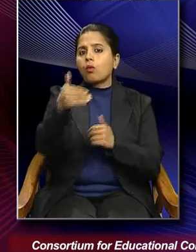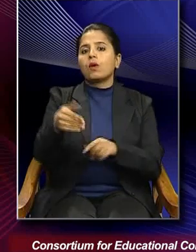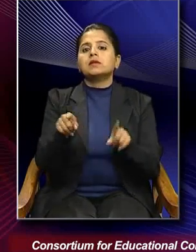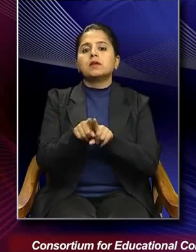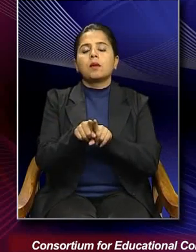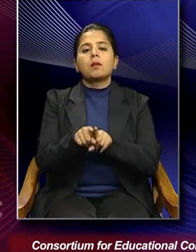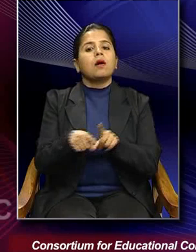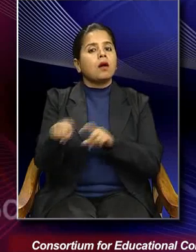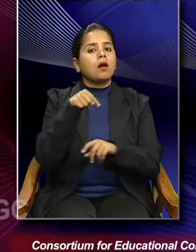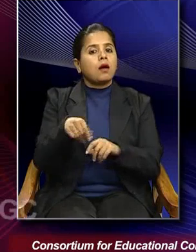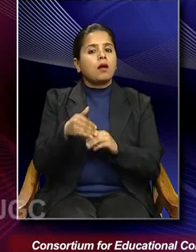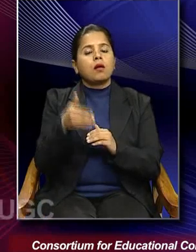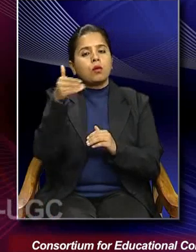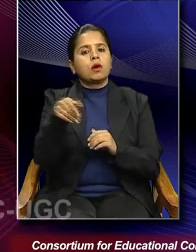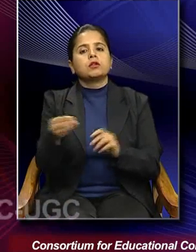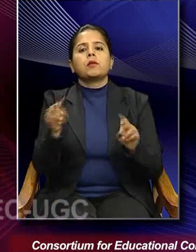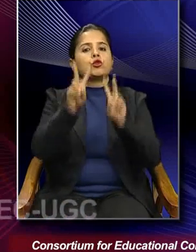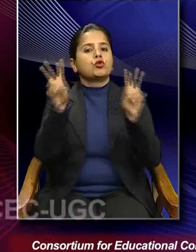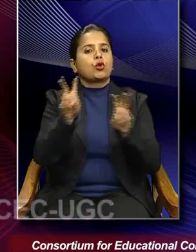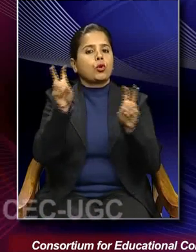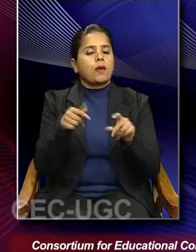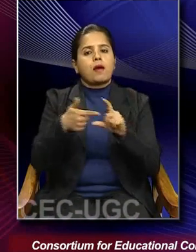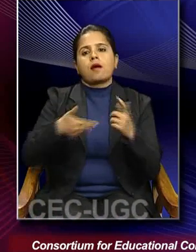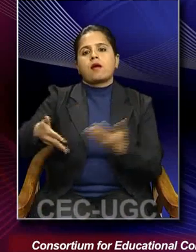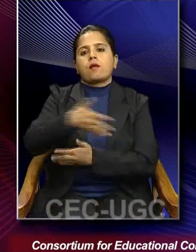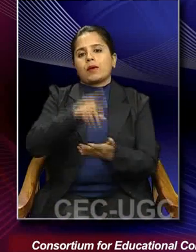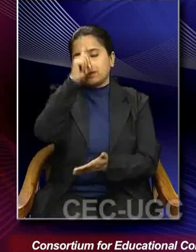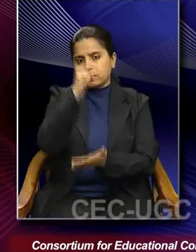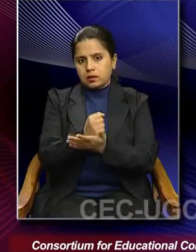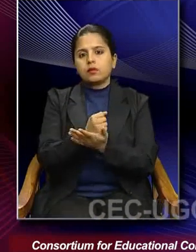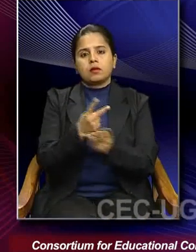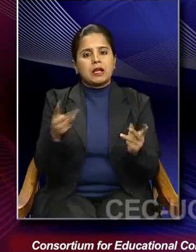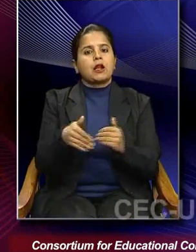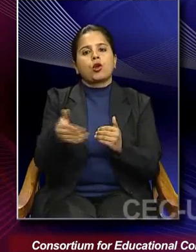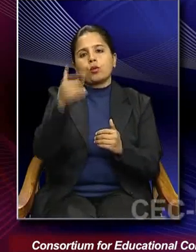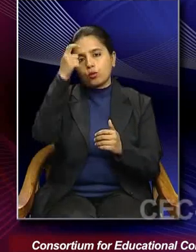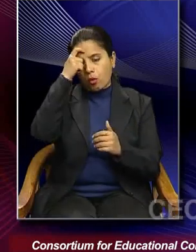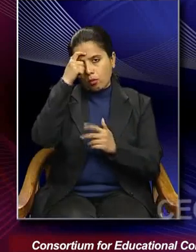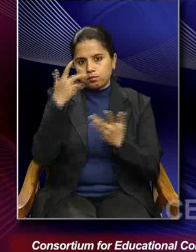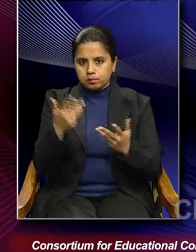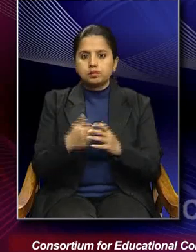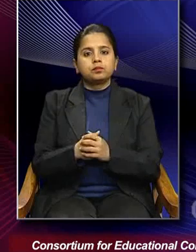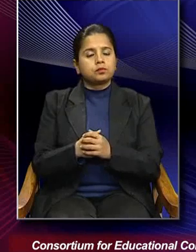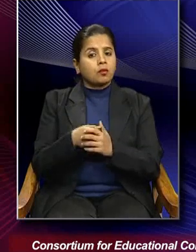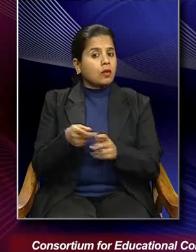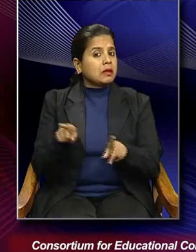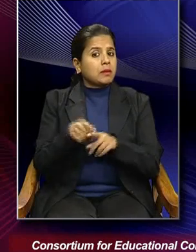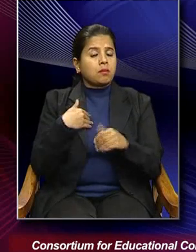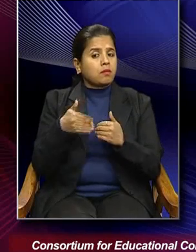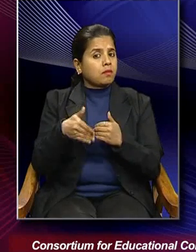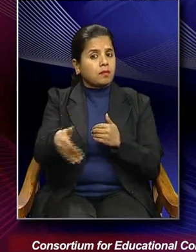the next subtopic, which is environmental decision making problems. Still, we